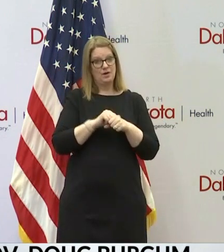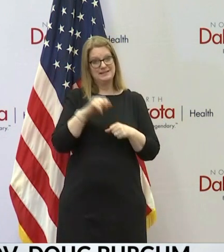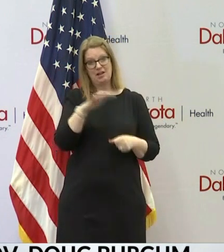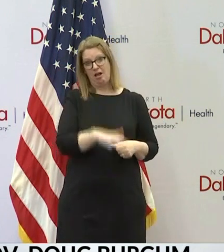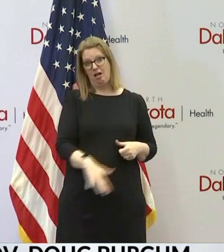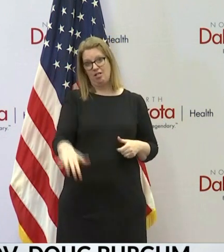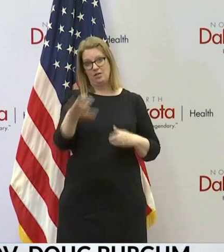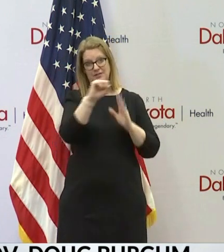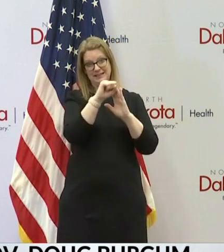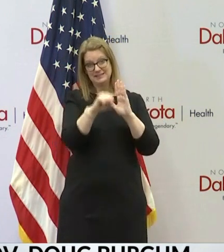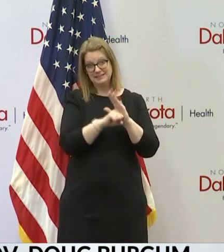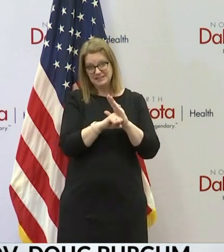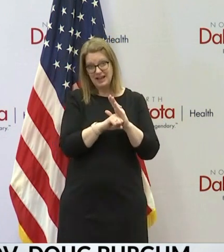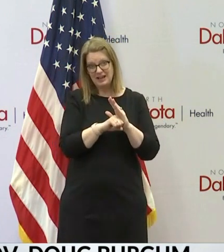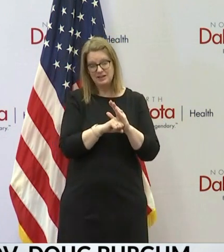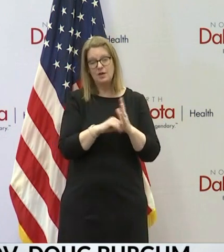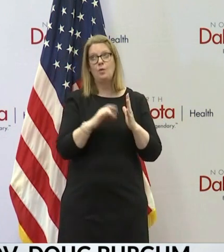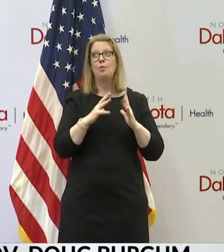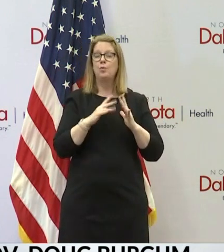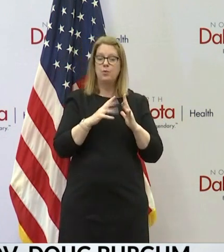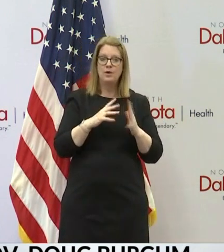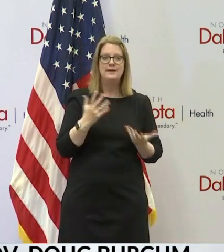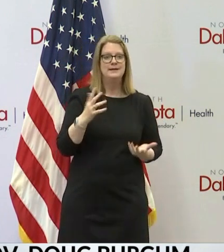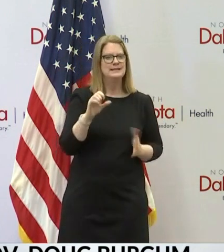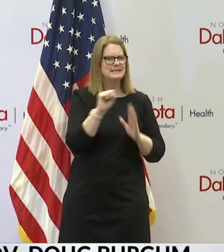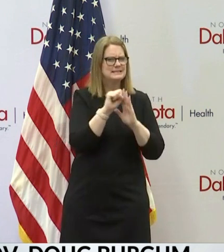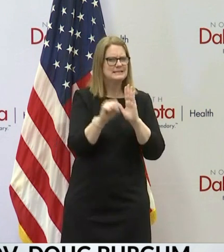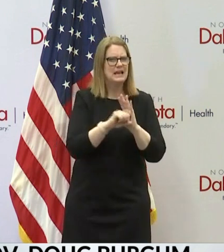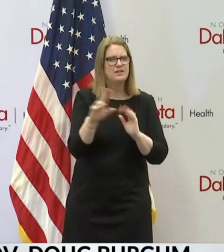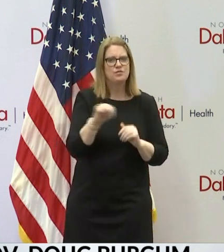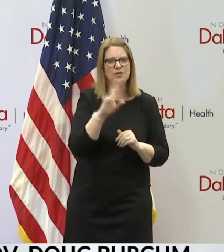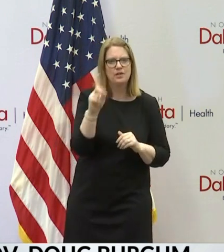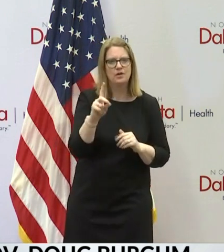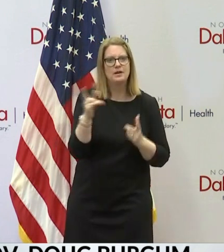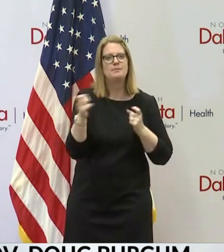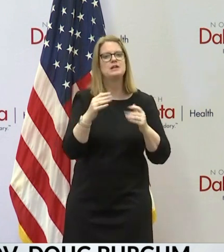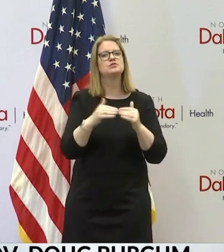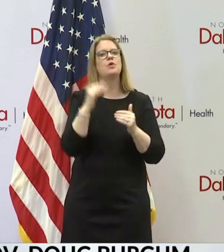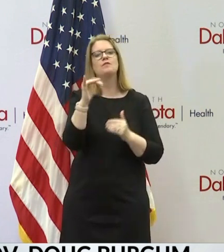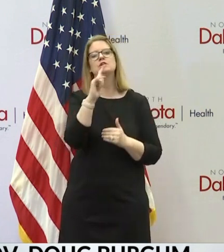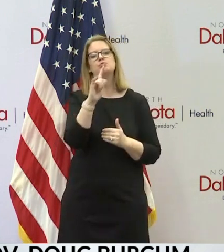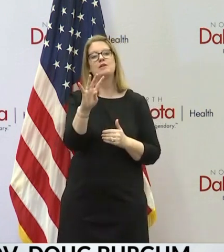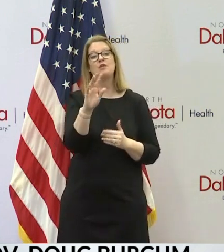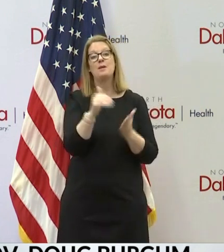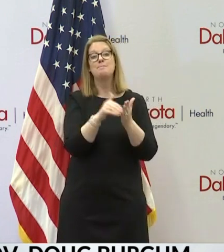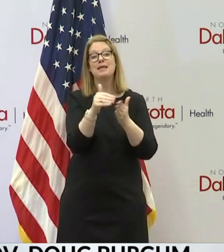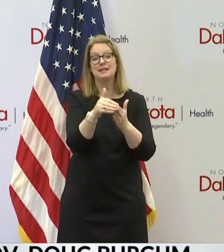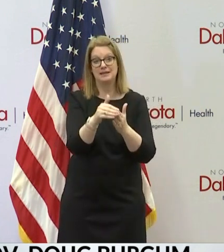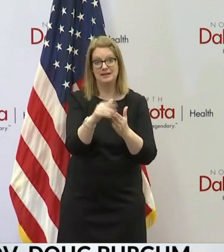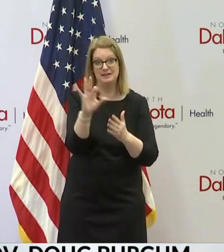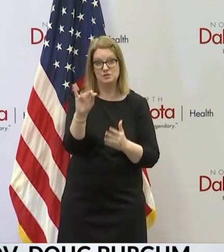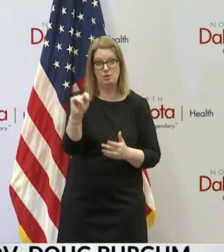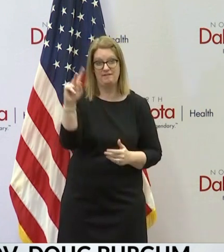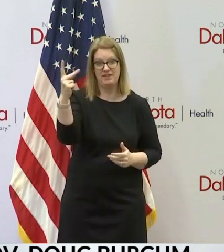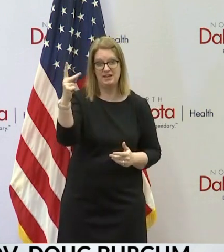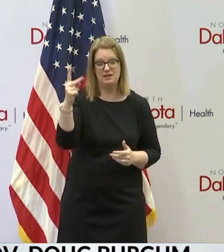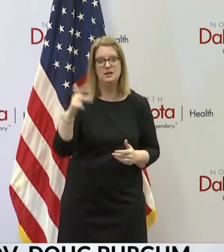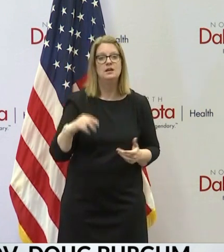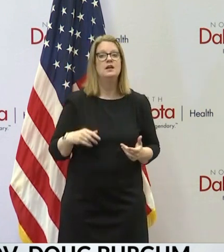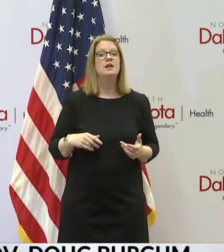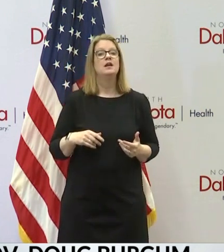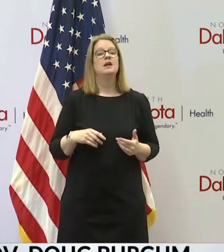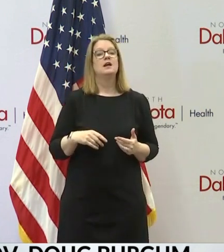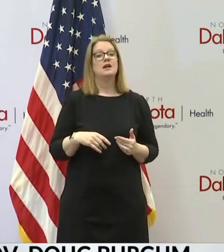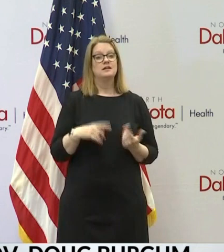state facility management. The state of North Dakota manages over 24 million square feet. One of the things coming out of